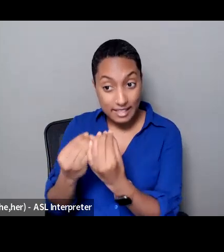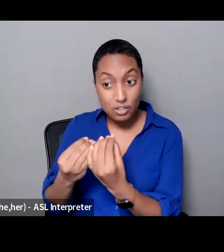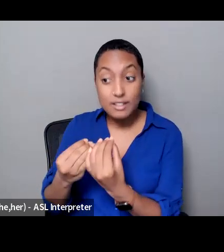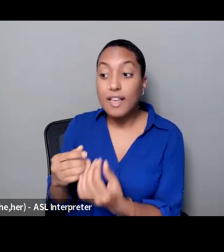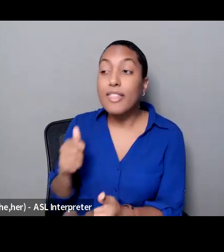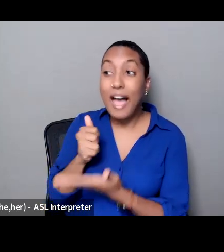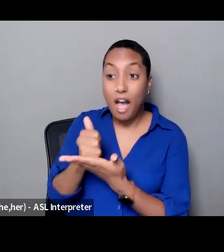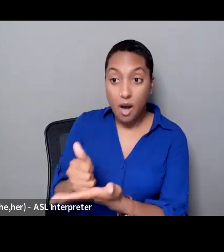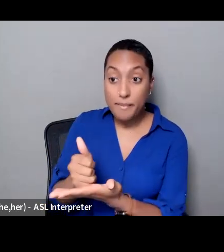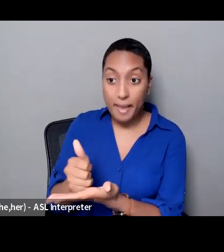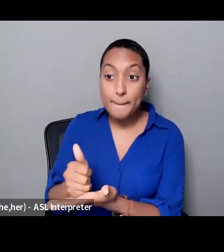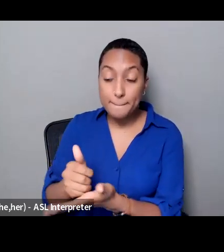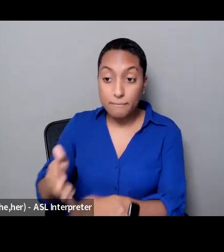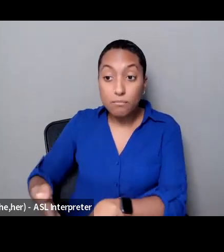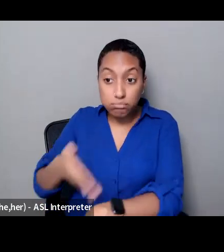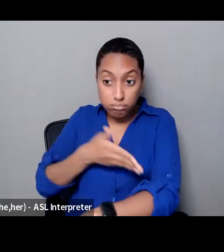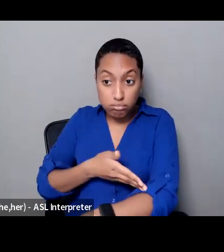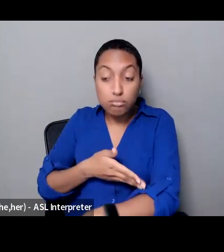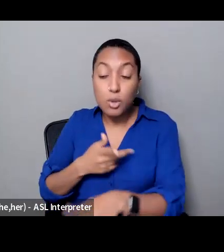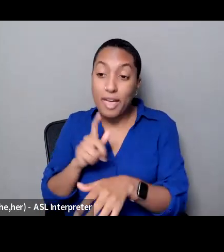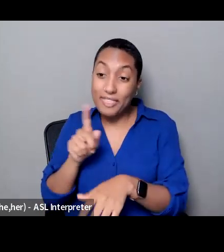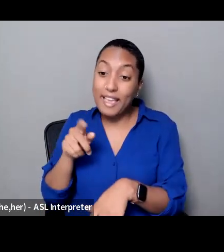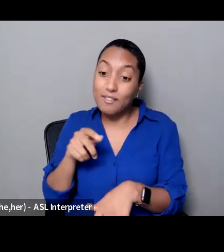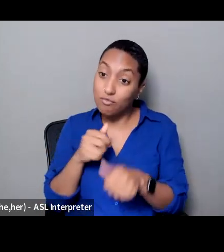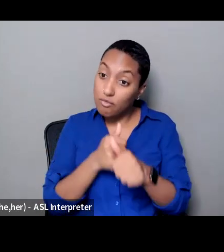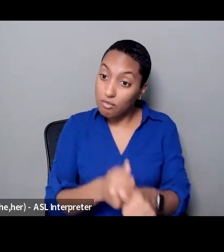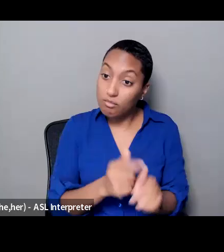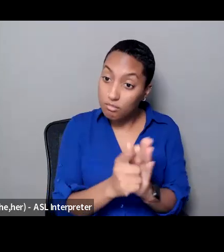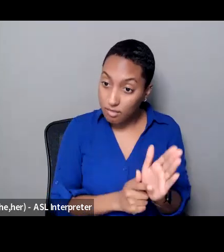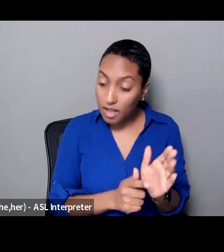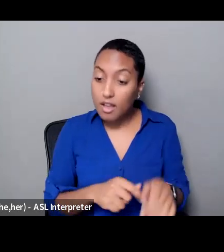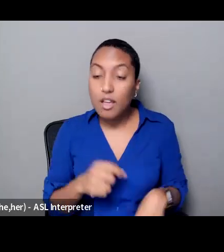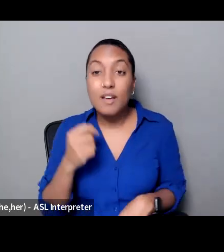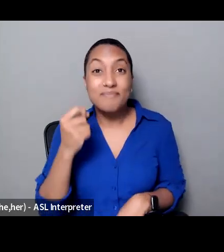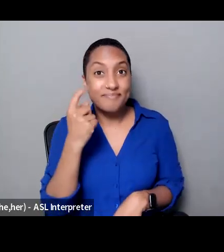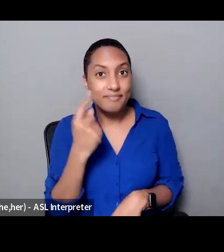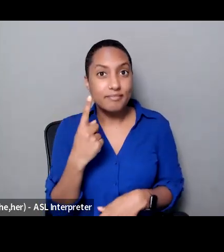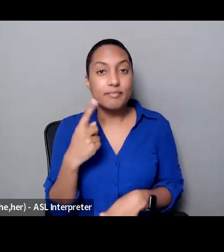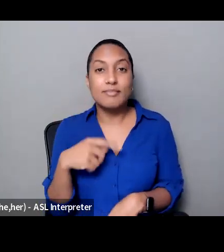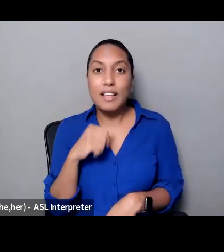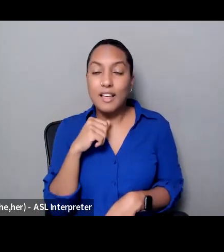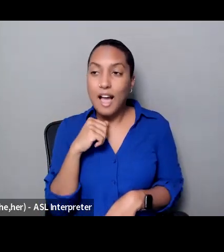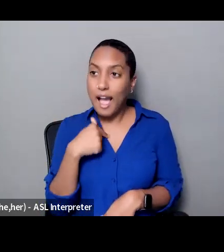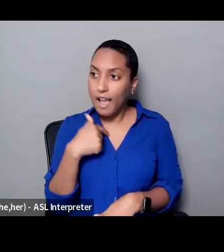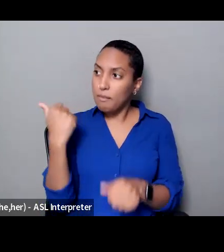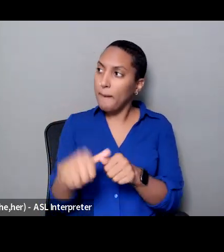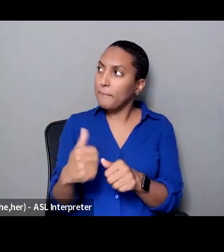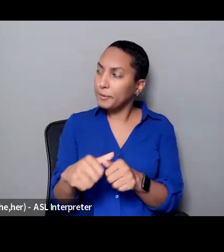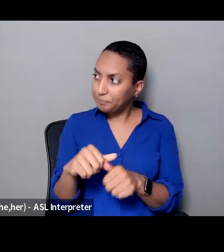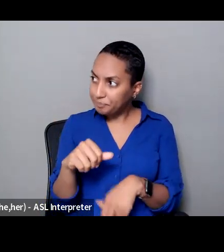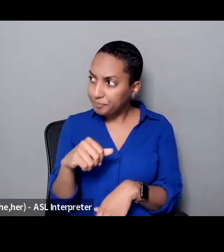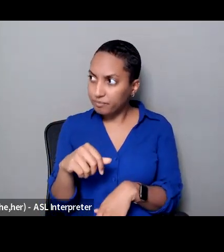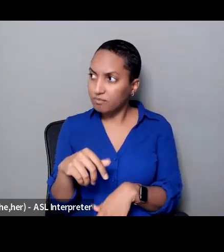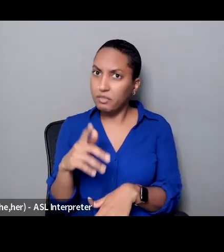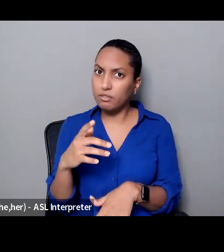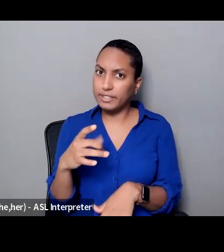couple of disturbing conversations with boards. For example, I remember sitting with a board of